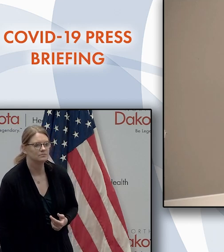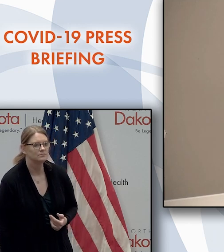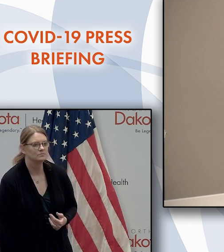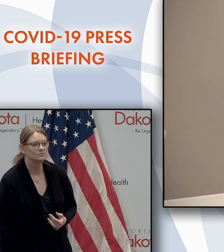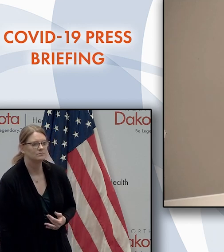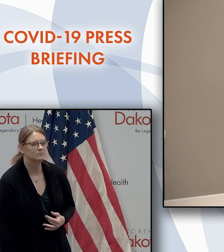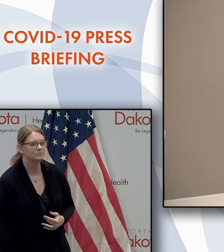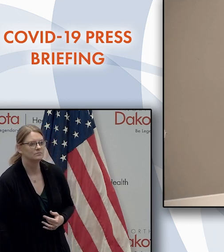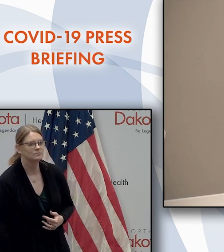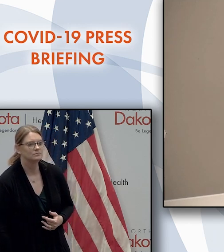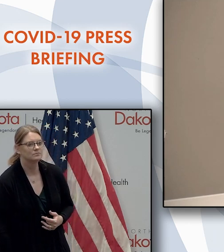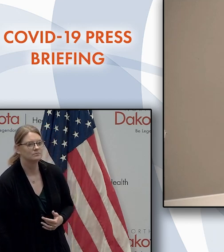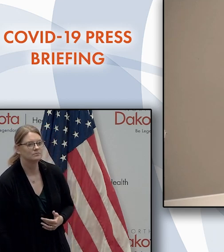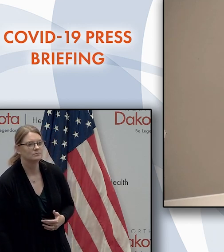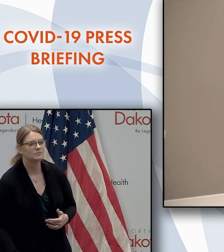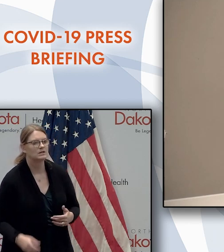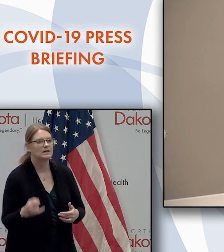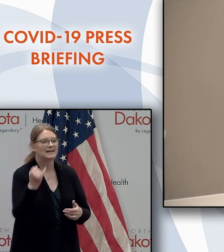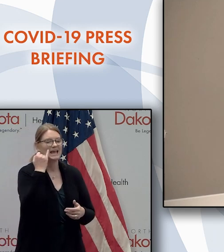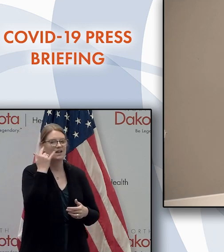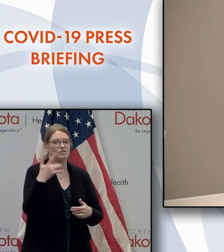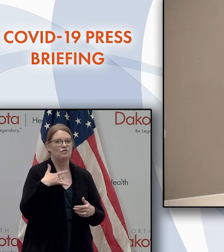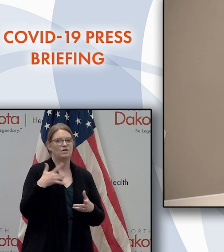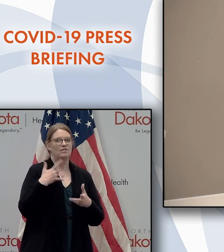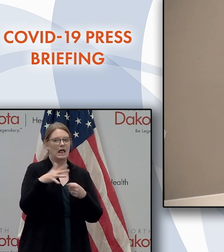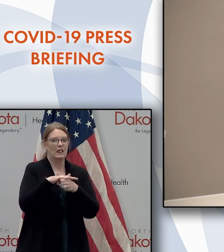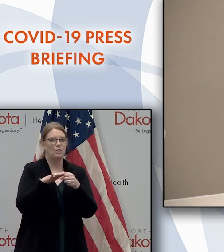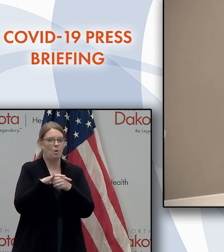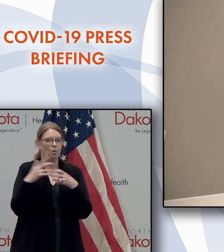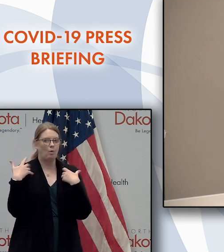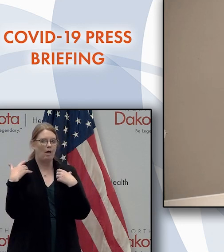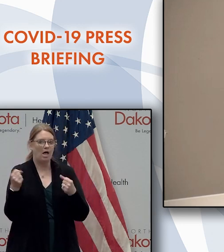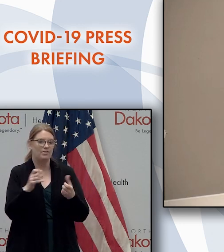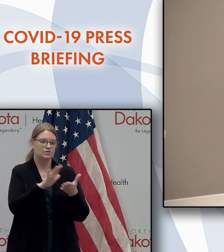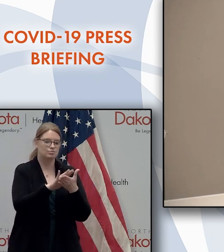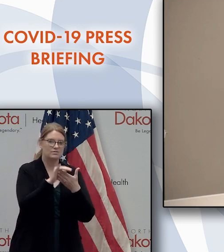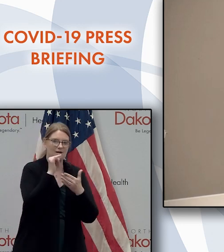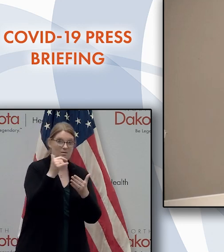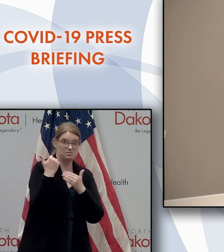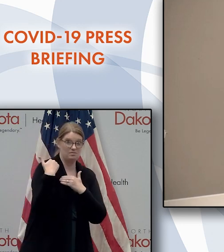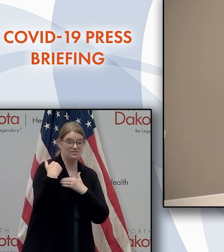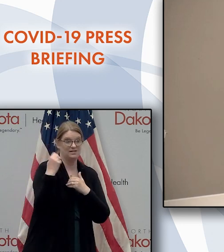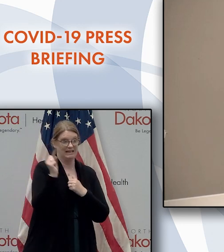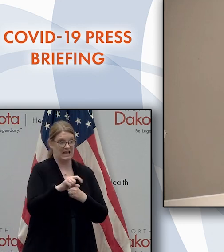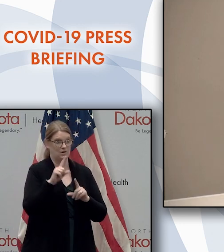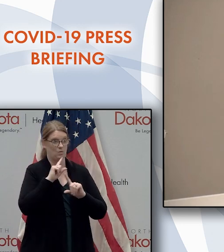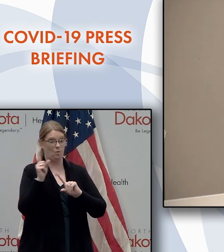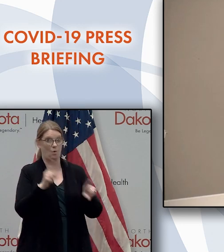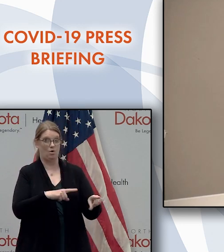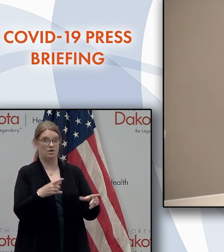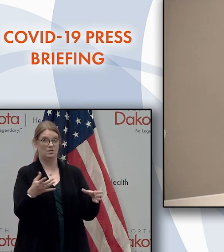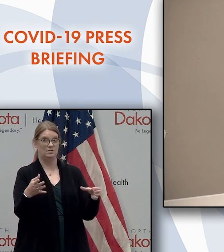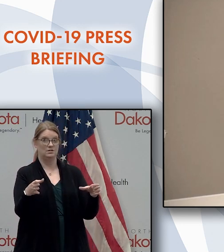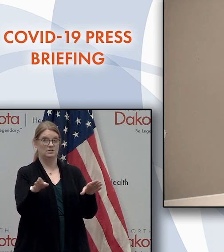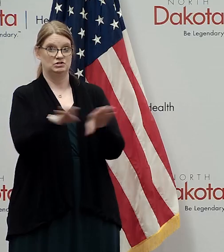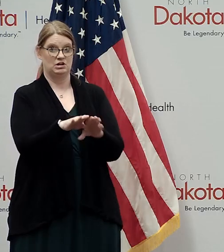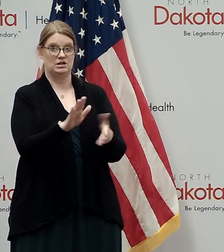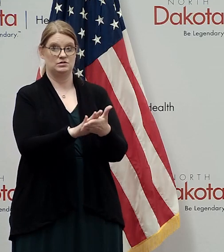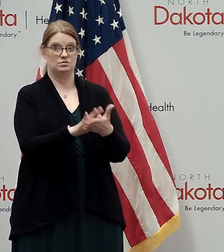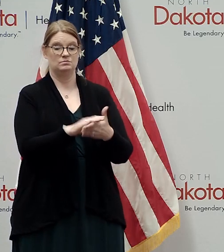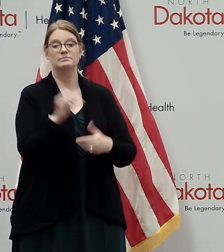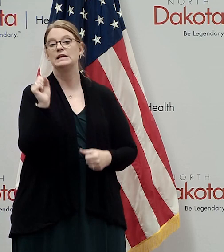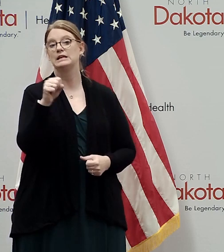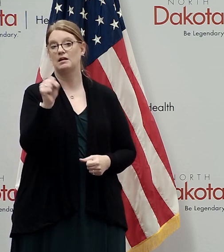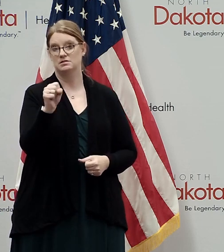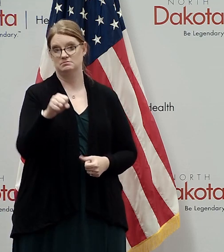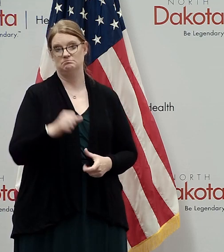you think that either local health officials or the school board is not being responsible enough, and would you consider doing that? The answer is yes, there's a